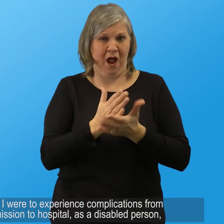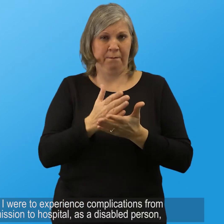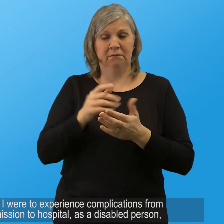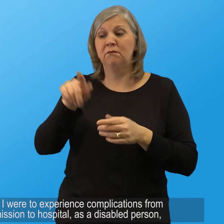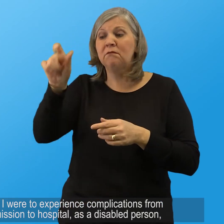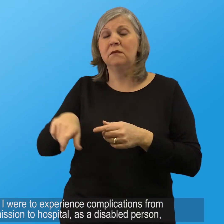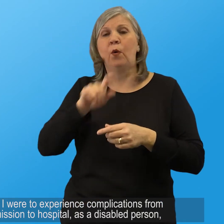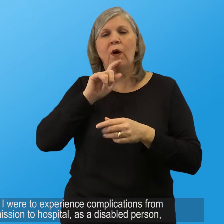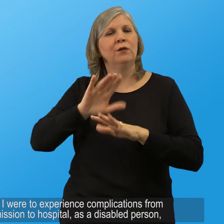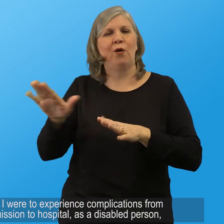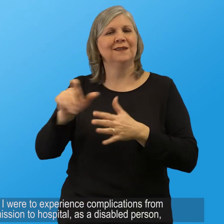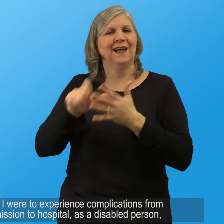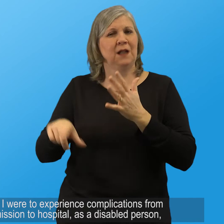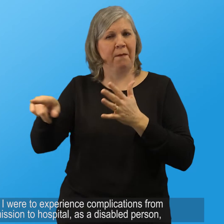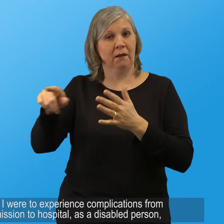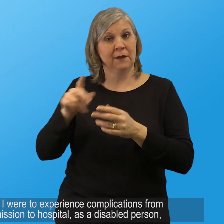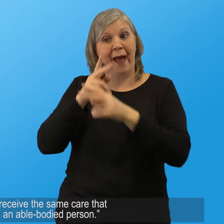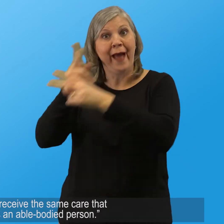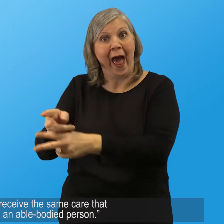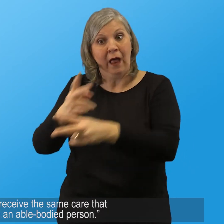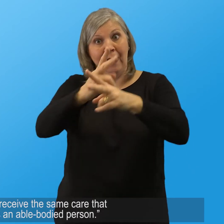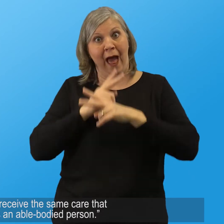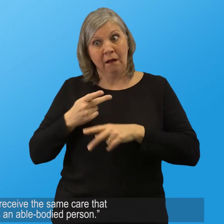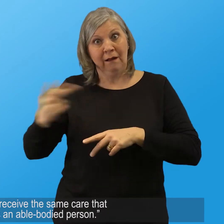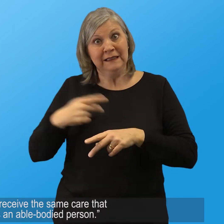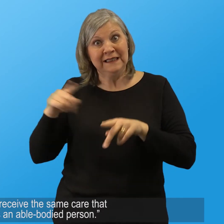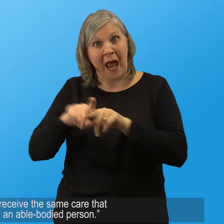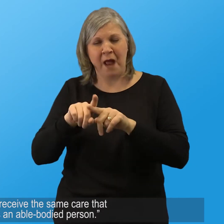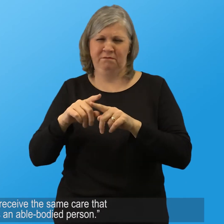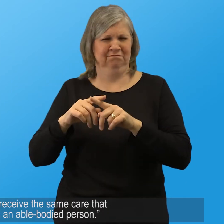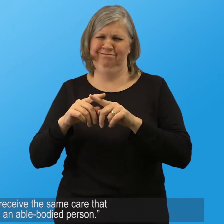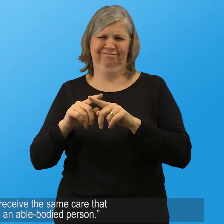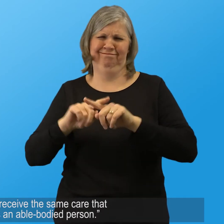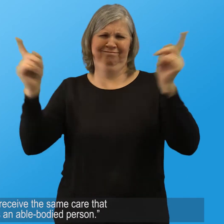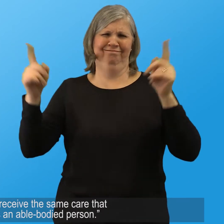would not receive the same care that I would as an able-bodied person.